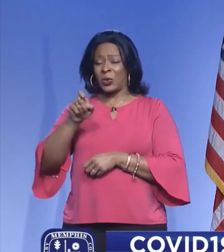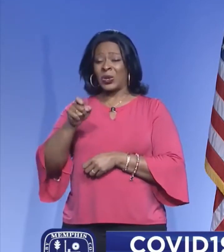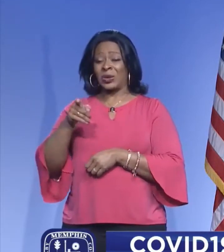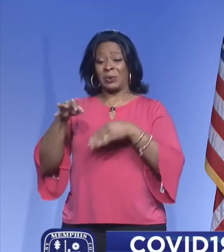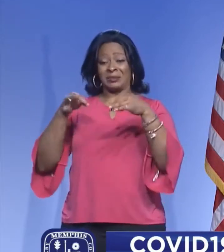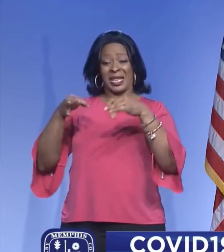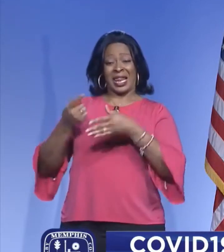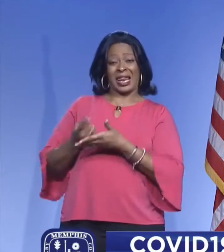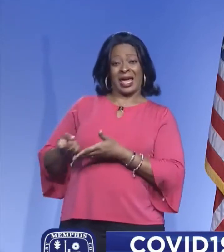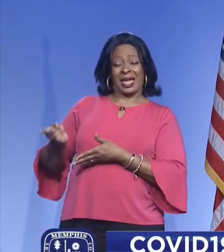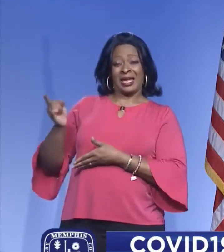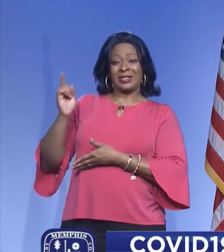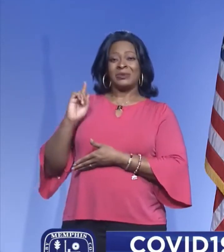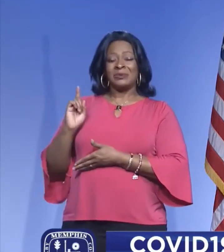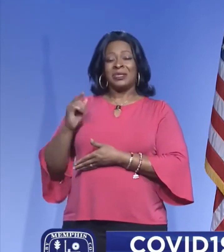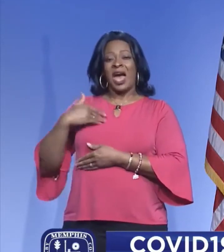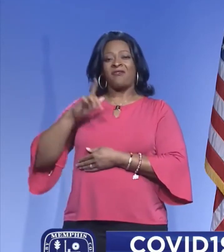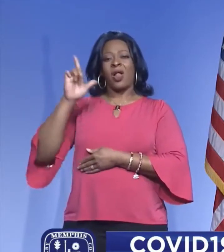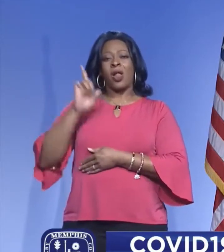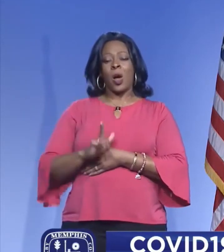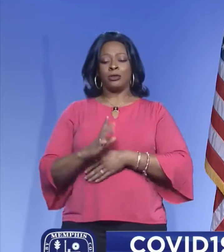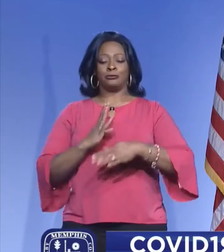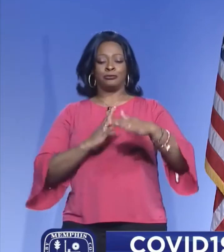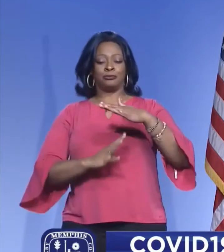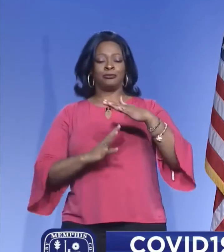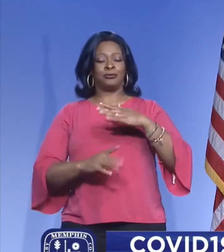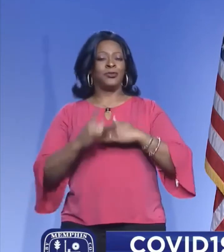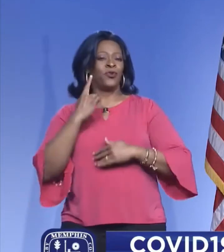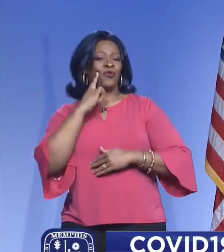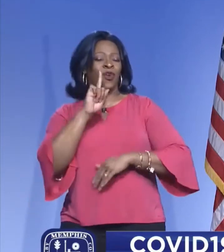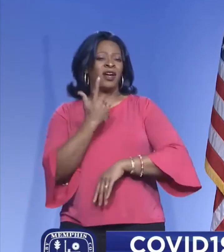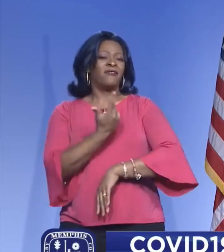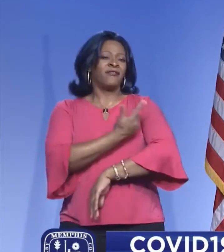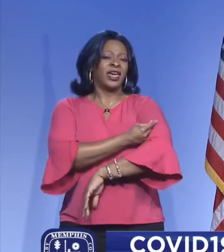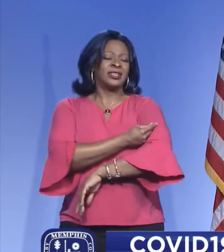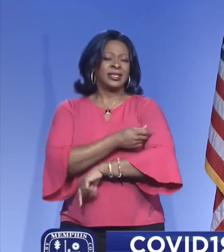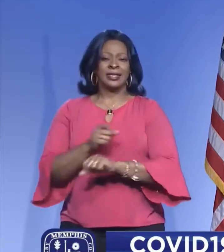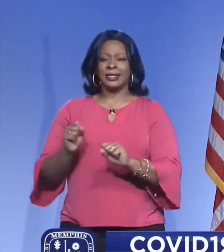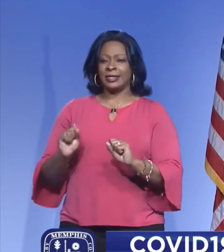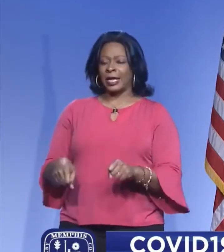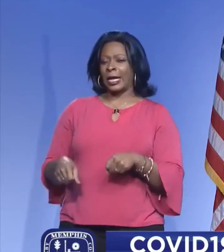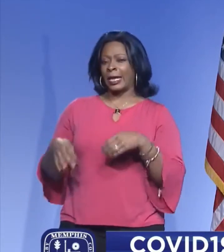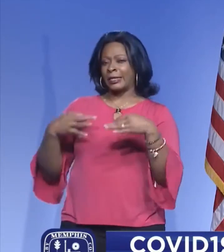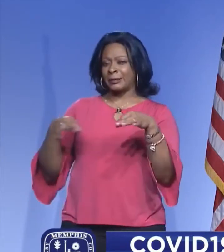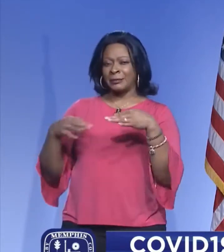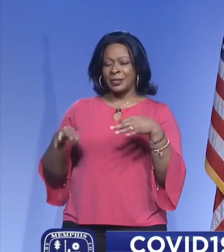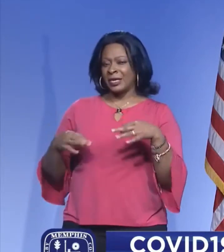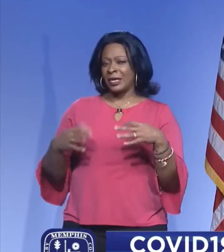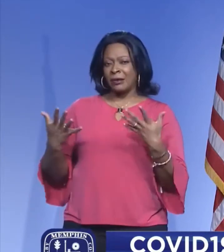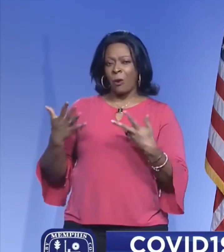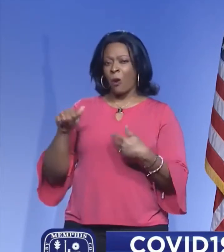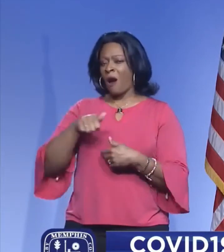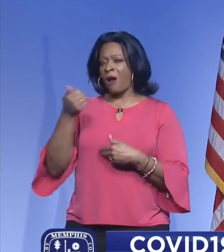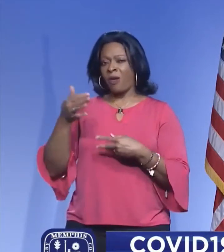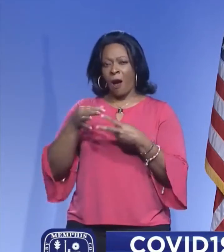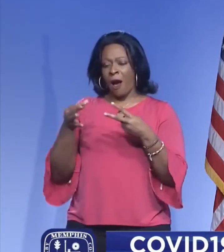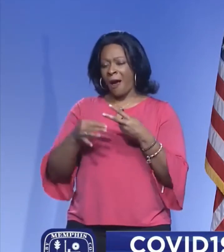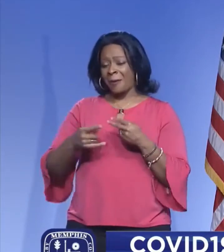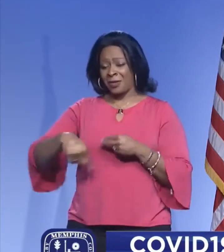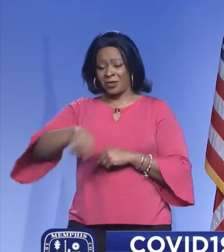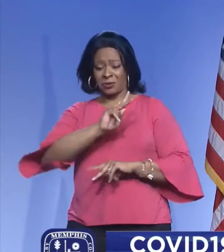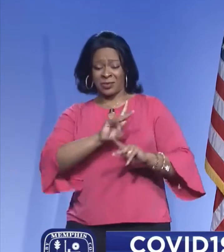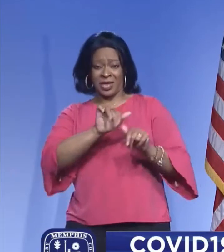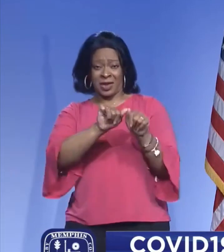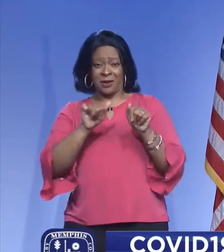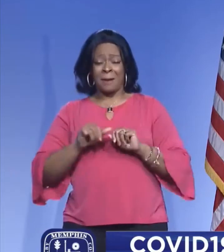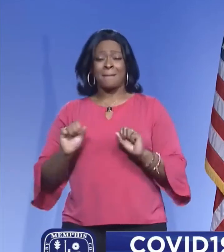week, those 5 zip codes that have the lowest uptake. Can you talk a little bit about the options that people in those areas